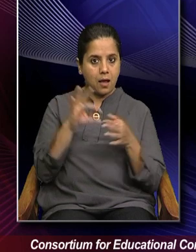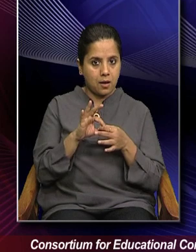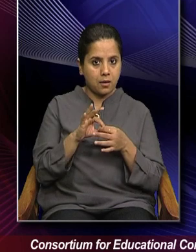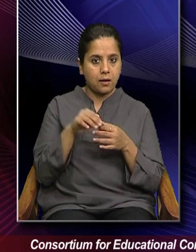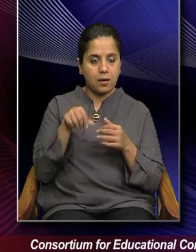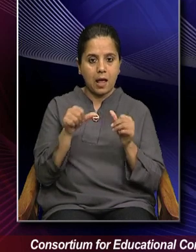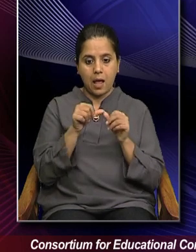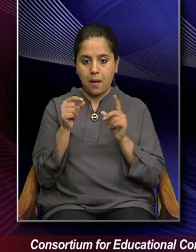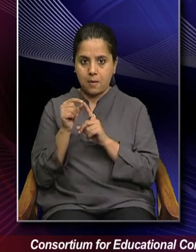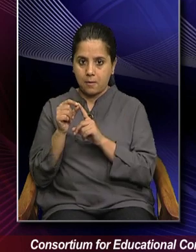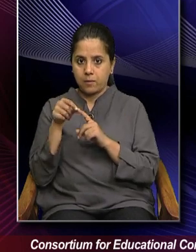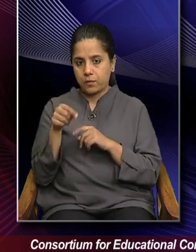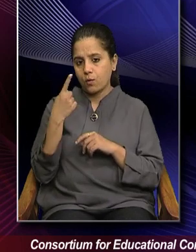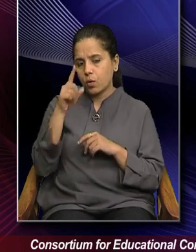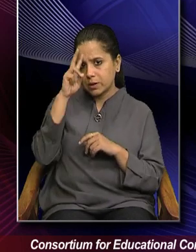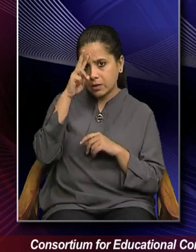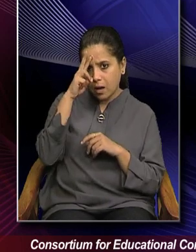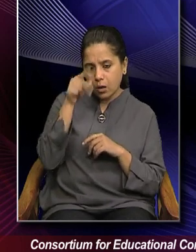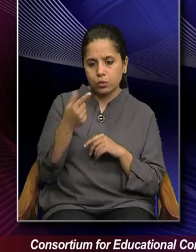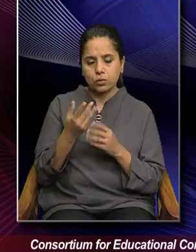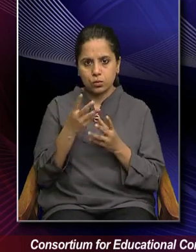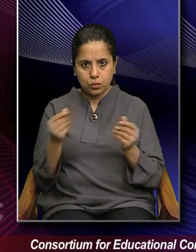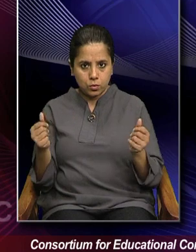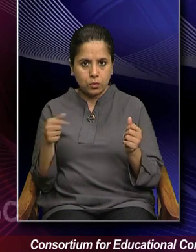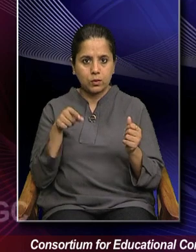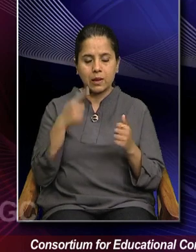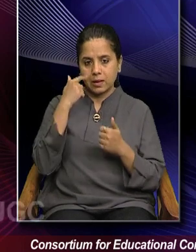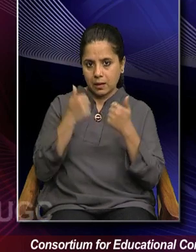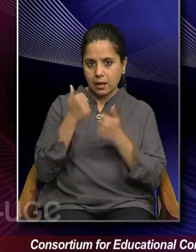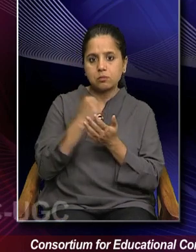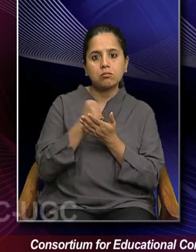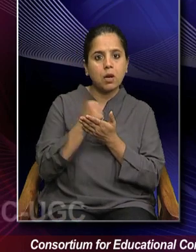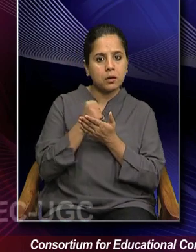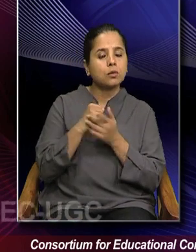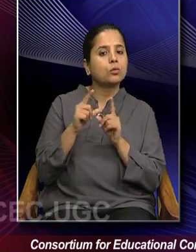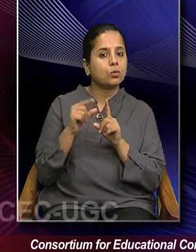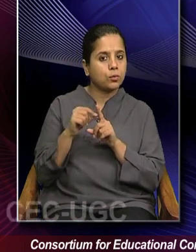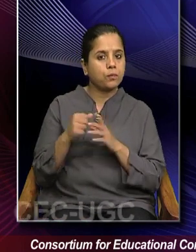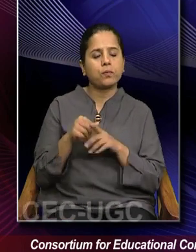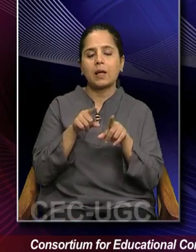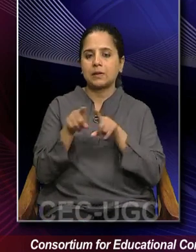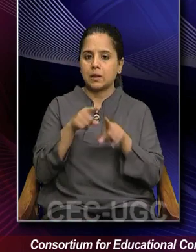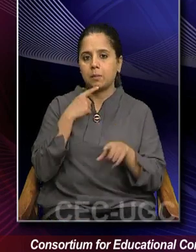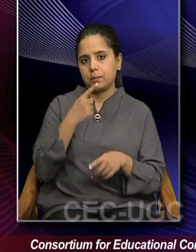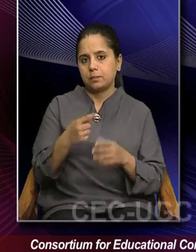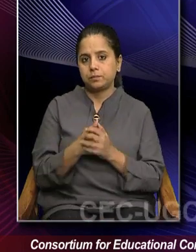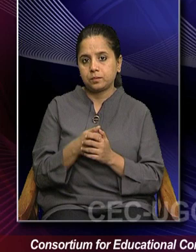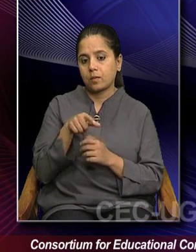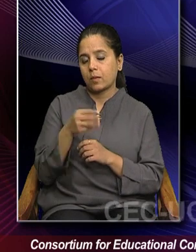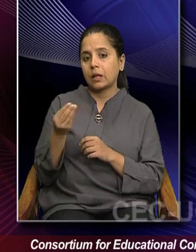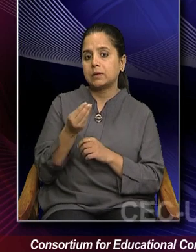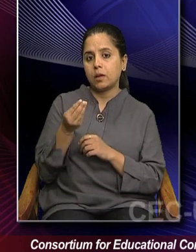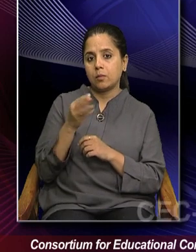applications for doubt resolution and the test practices. For example, there are